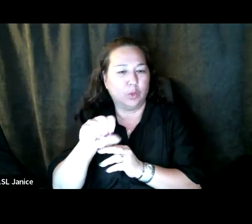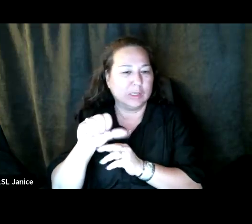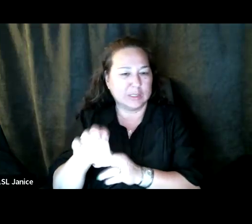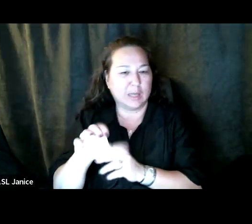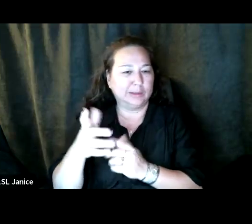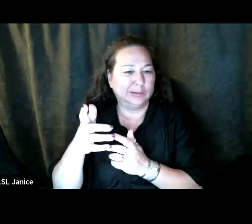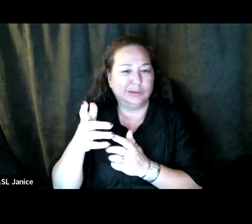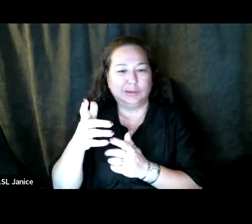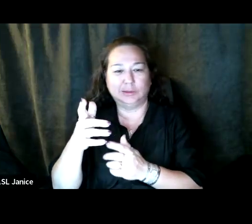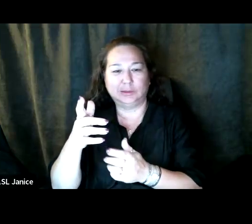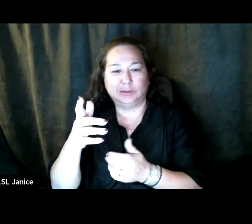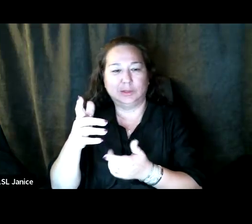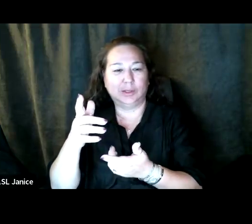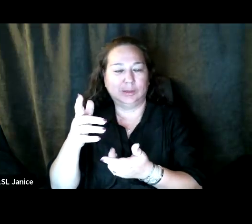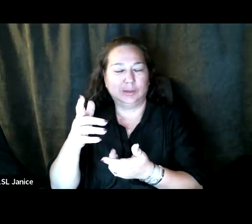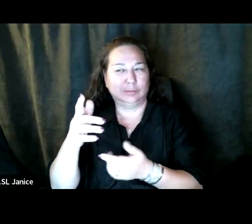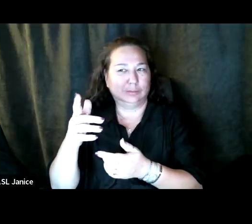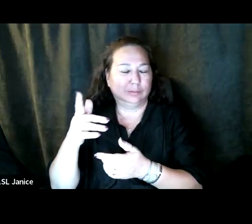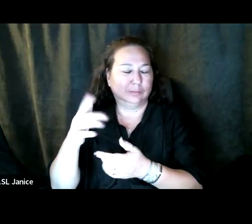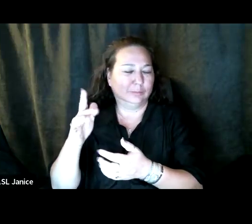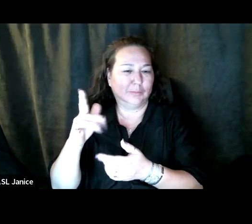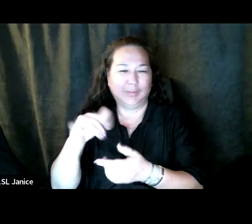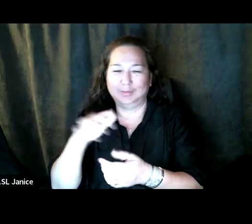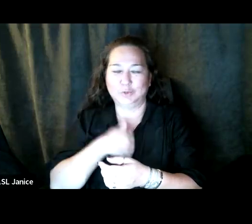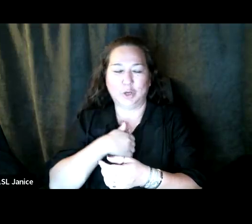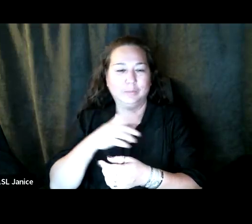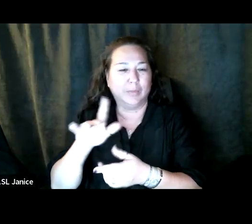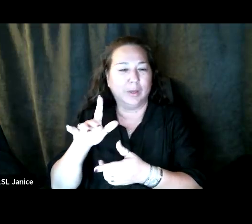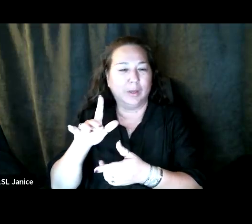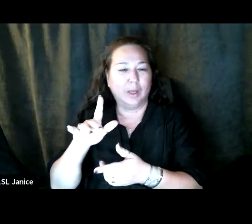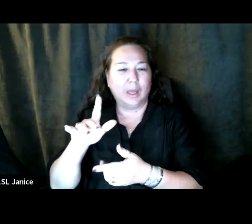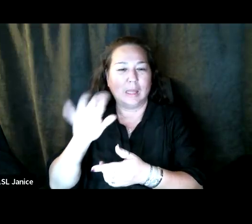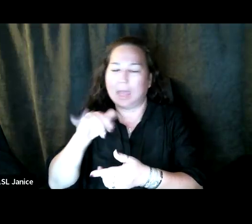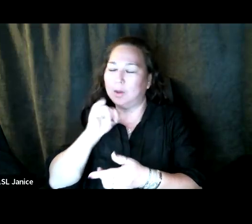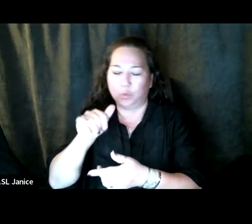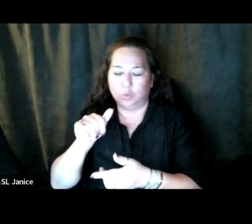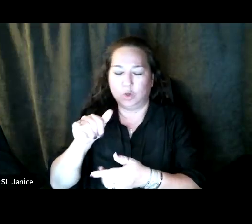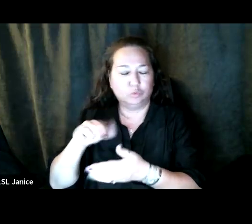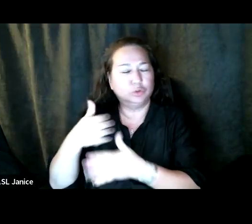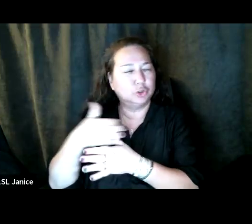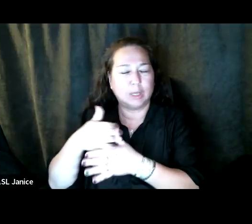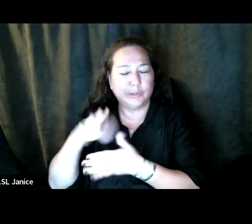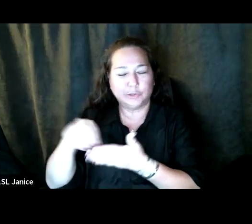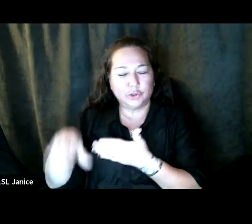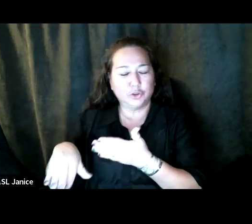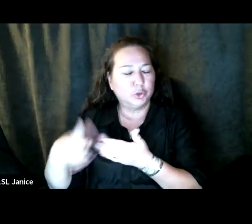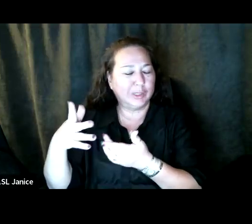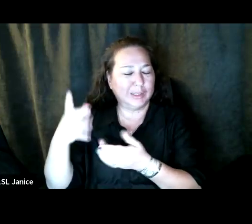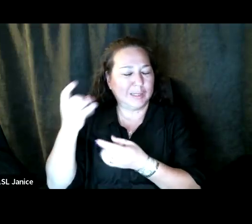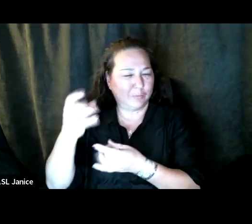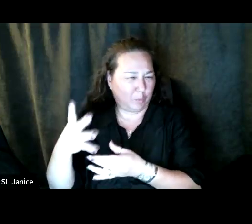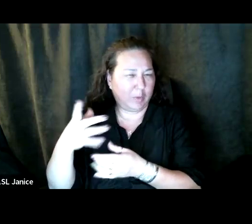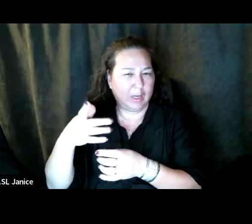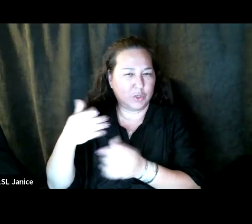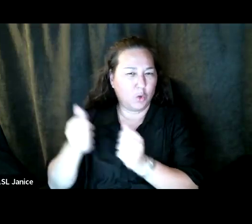state or federal law requires it. Outside of that, BPS officers may not share student information with BPD through this reporting system.